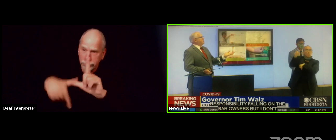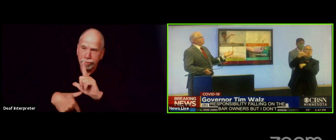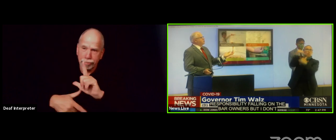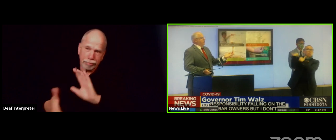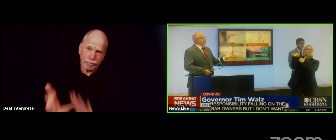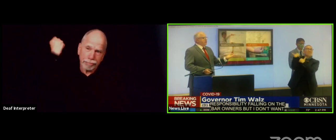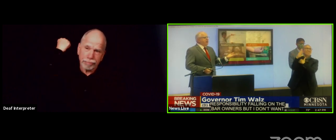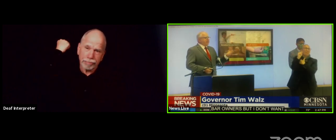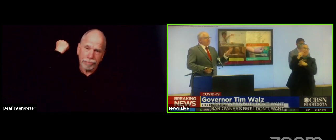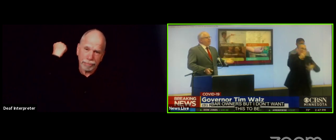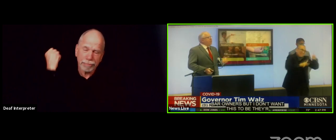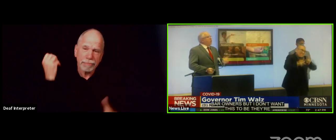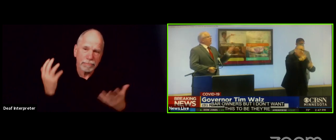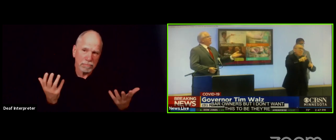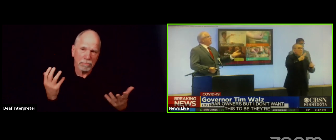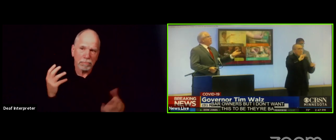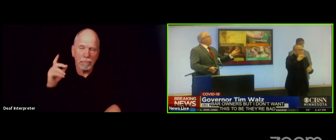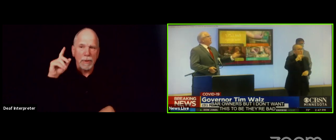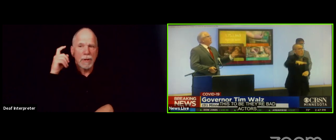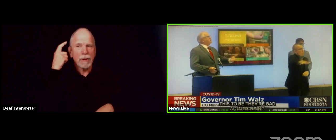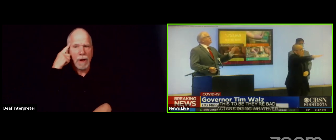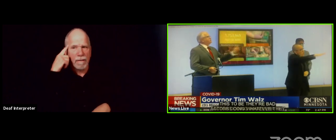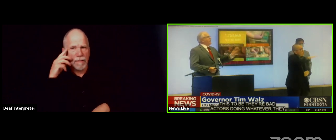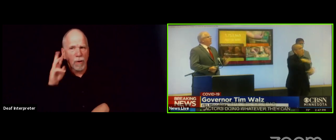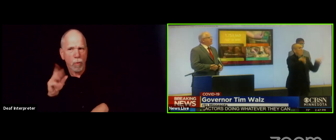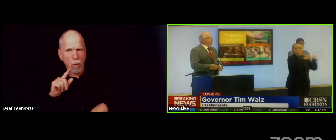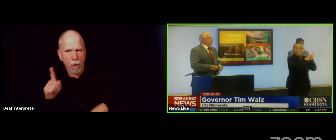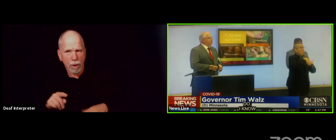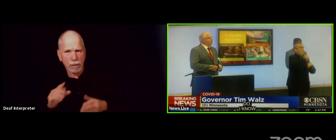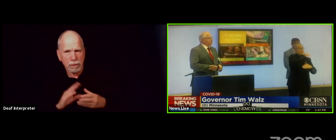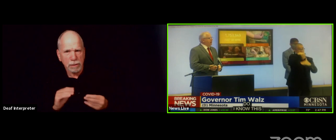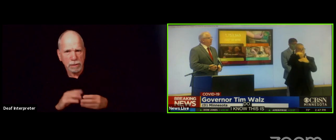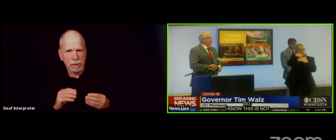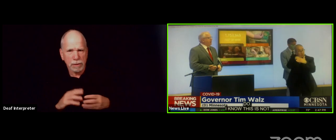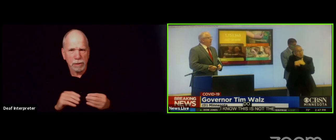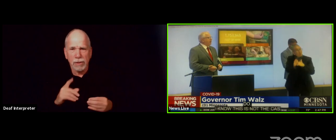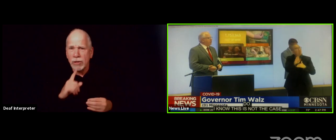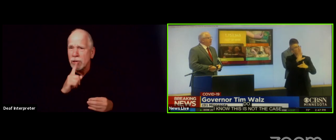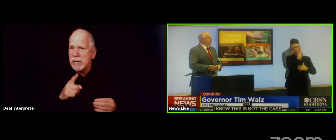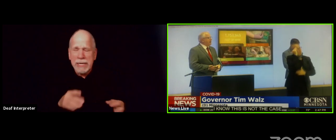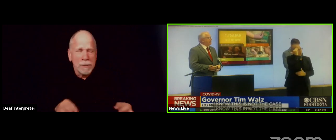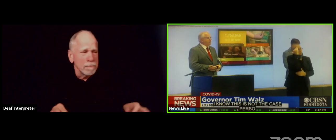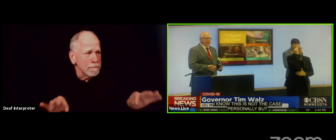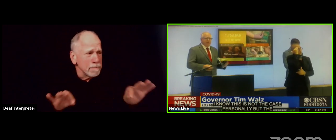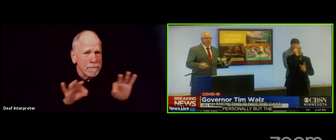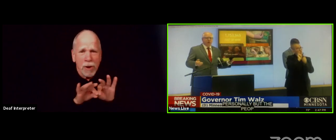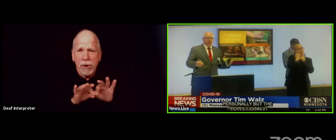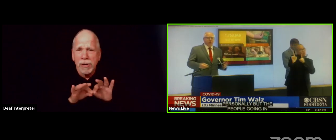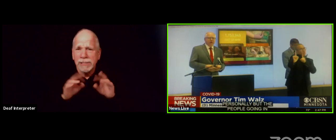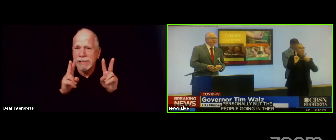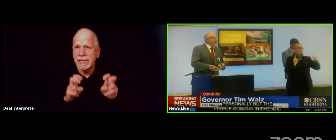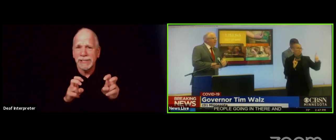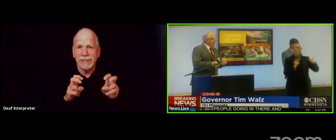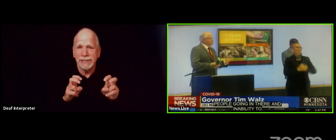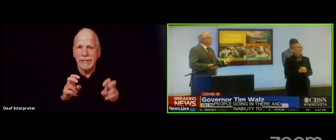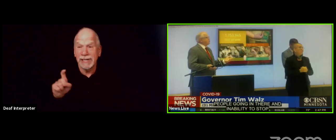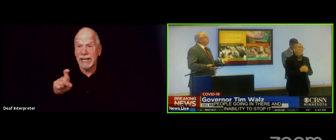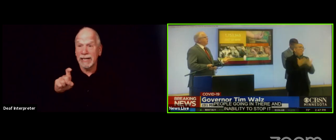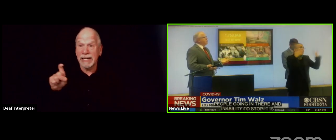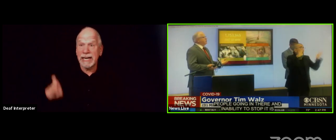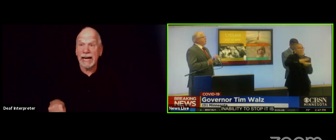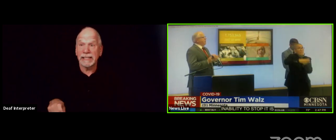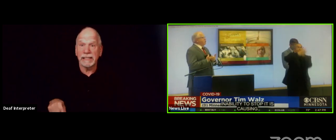Mankato situation, but the people going in there and the inability to stop it is causing us a problem. And it creates a hotspot. And then what we all know is that spreads